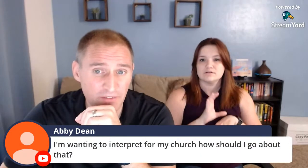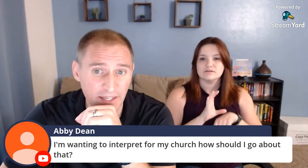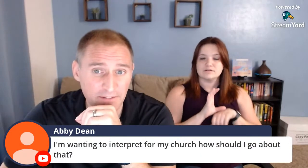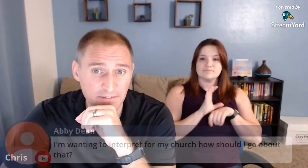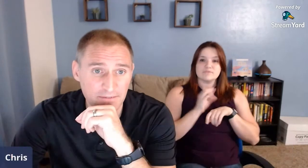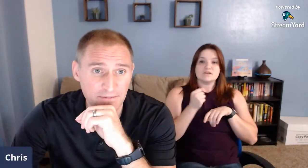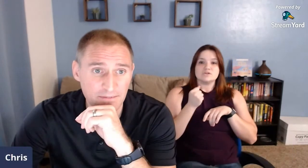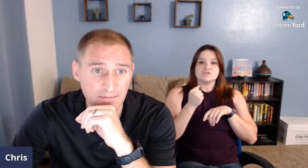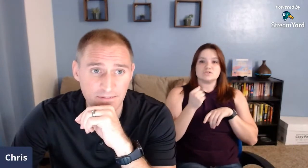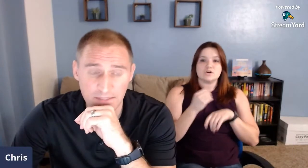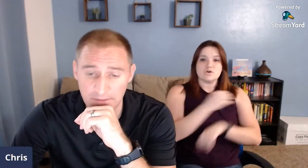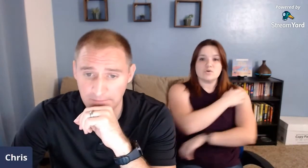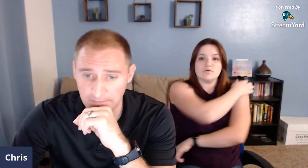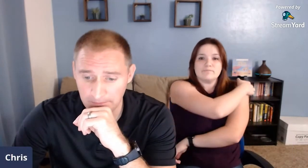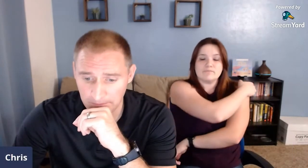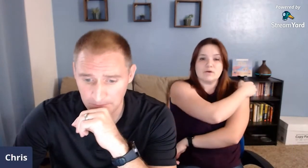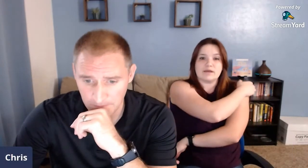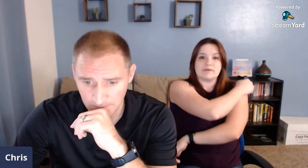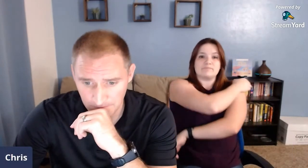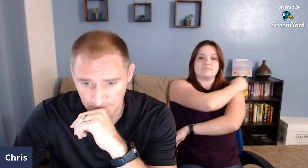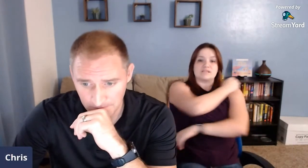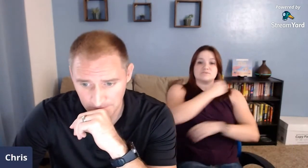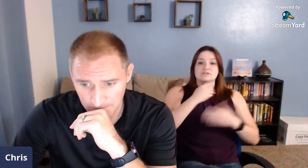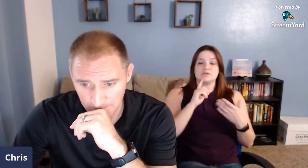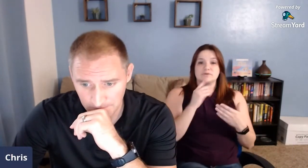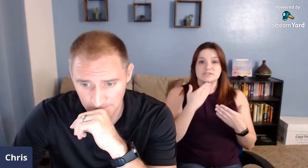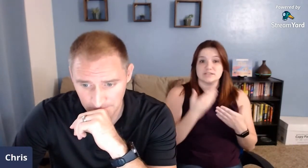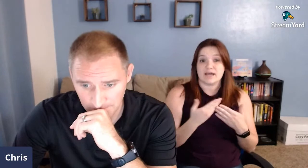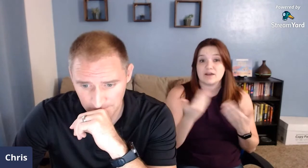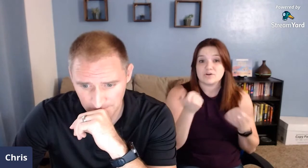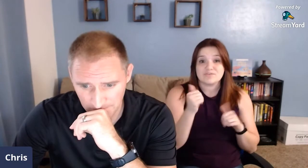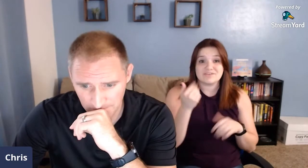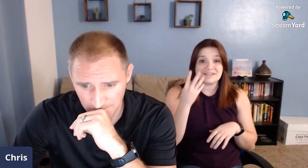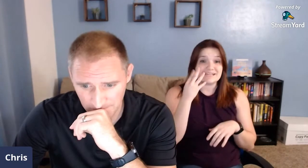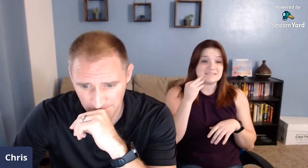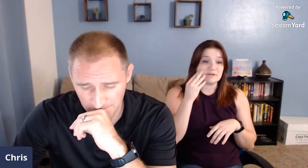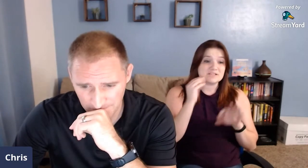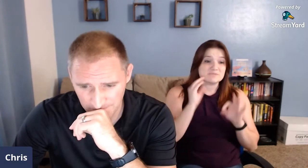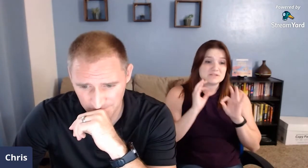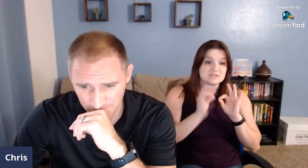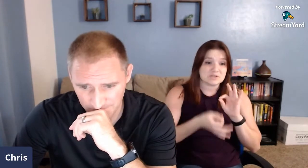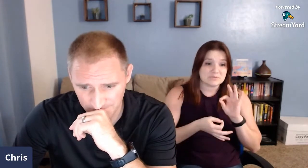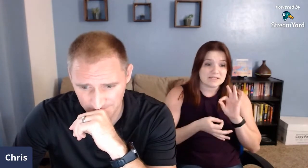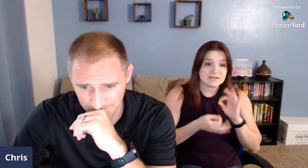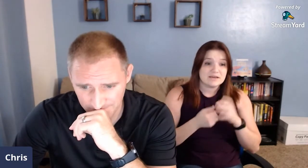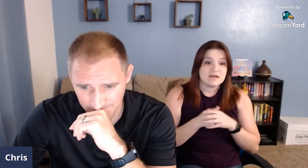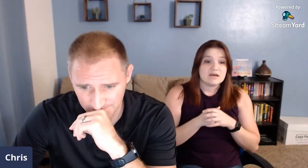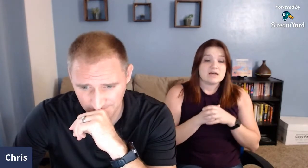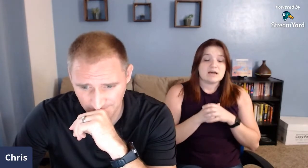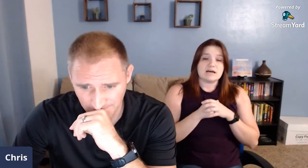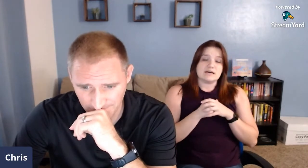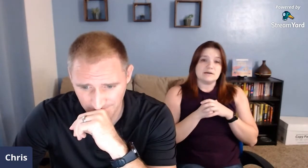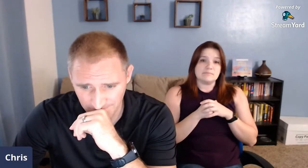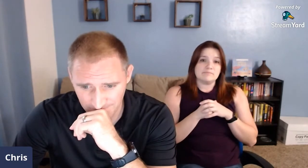go about that? So, okay, that's a really good question. I don't know if you have any experience with interpreting.